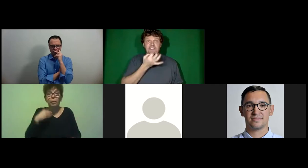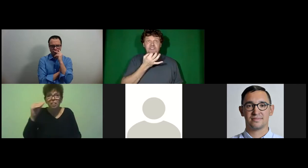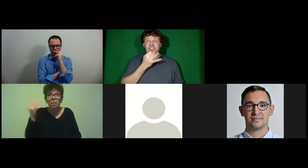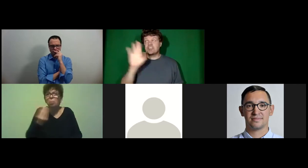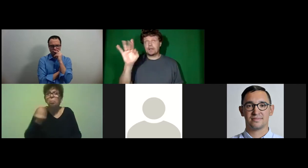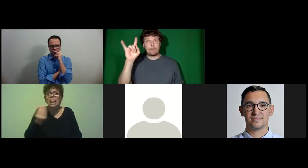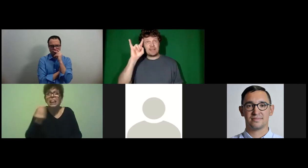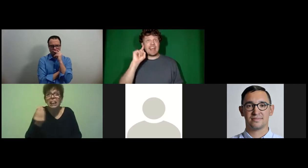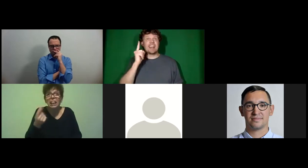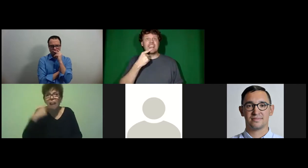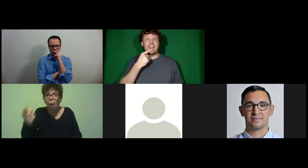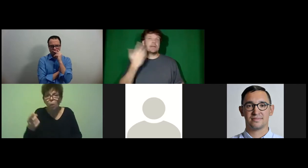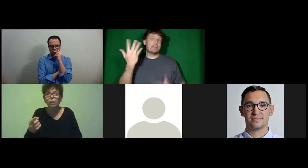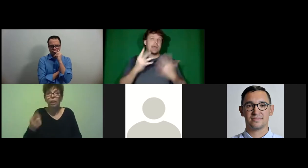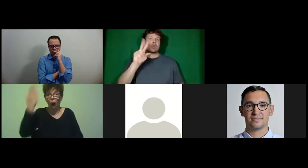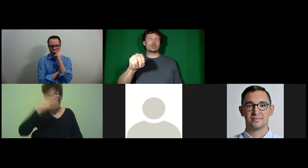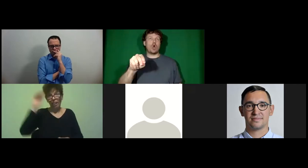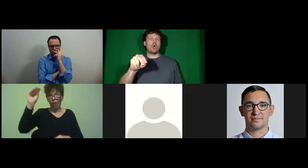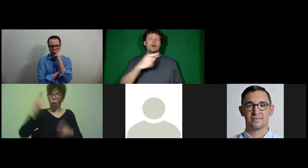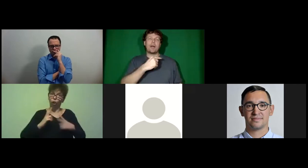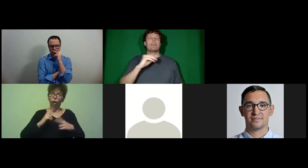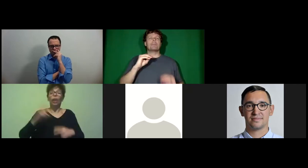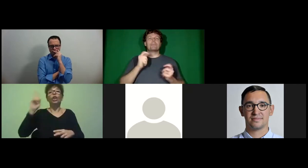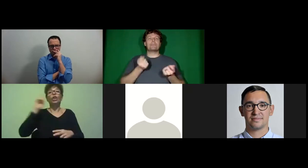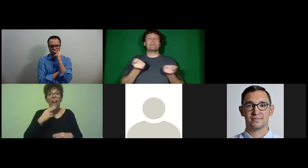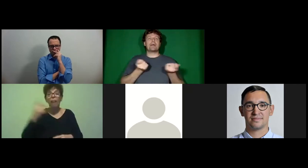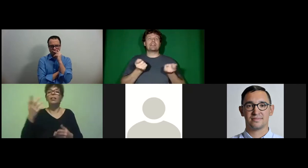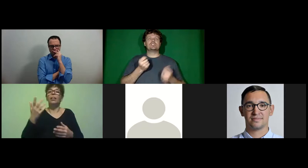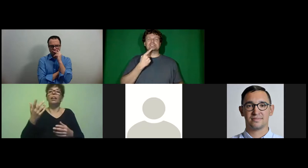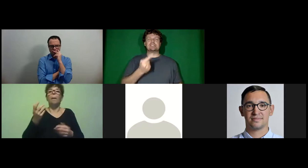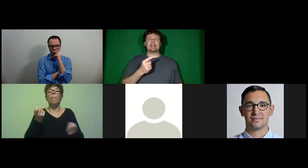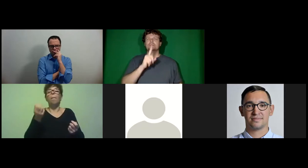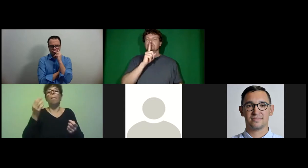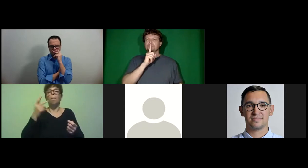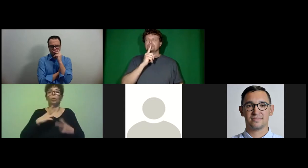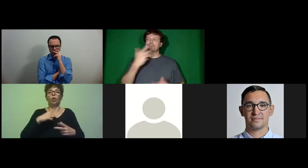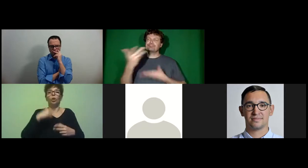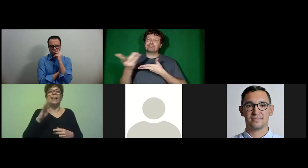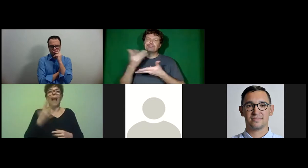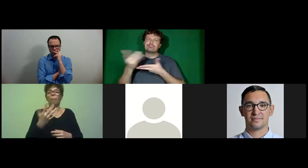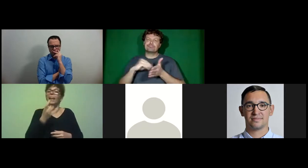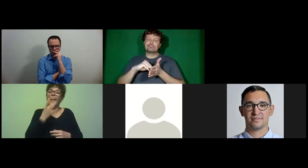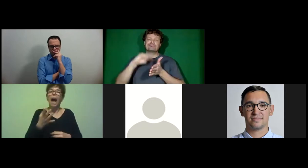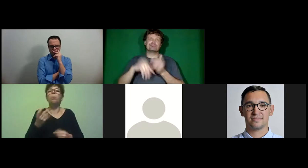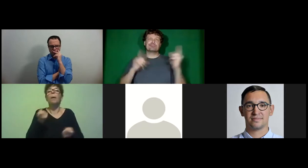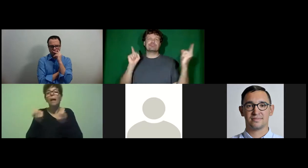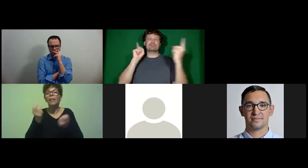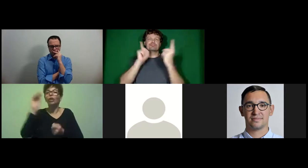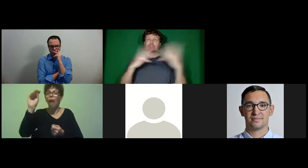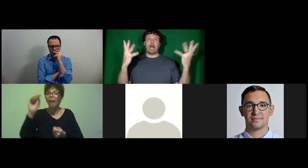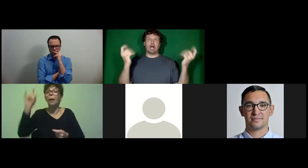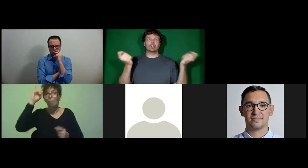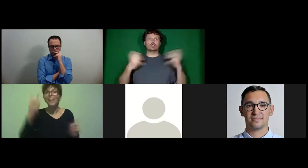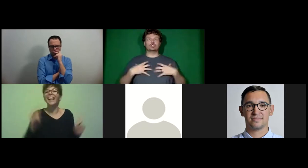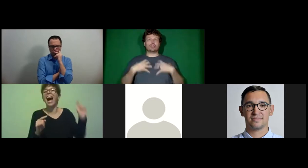Miha. If he would have said that I was deaf, maybe he would have said no. So the manager decided to just talk